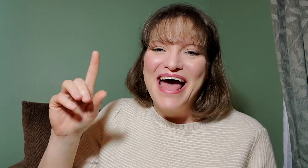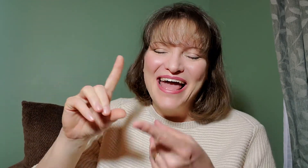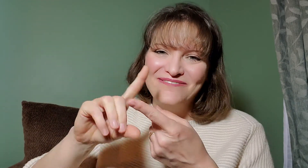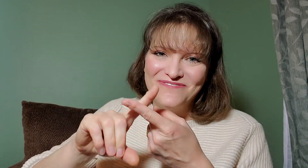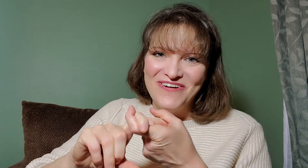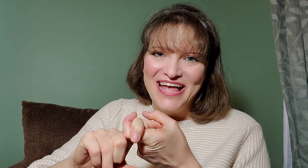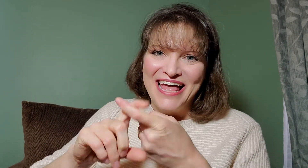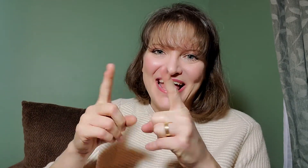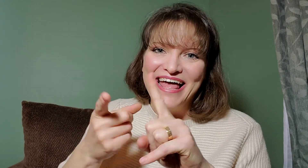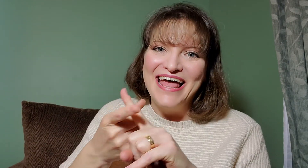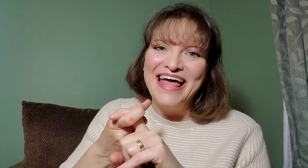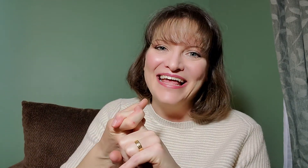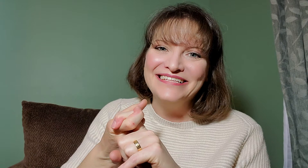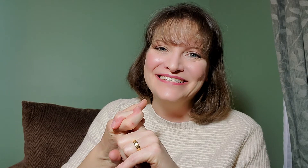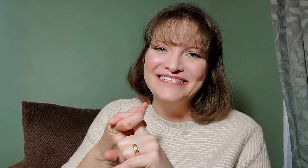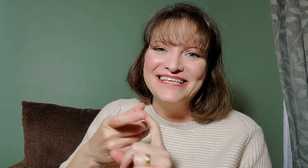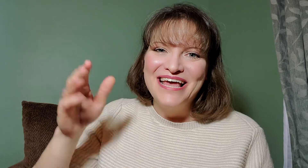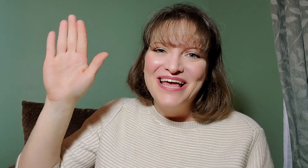Goodbye, friends.